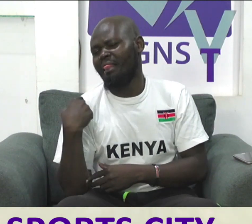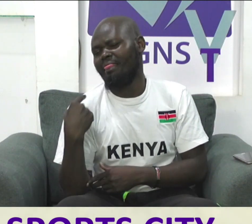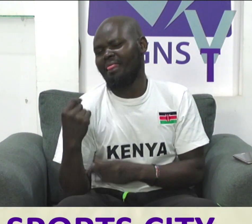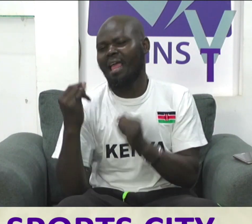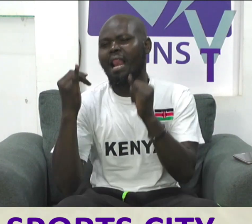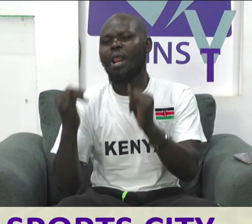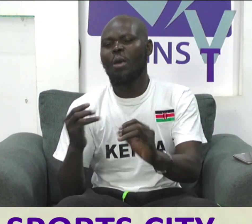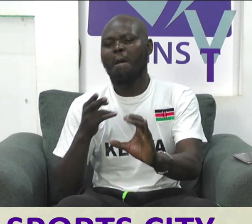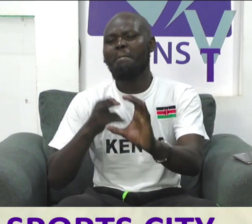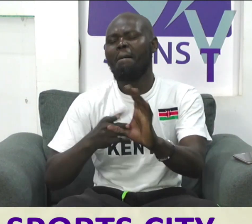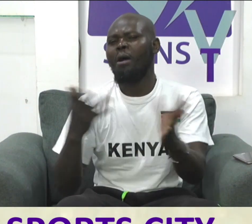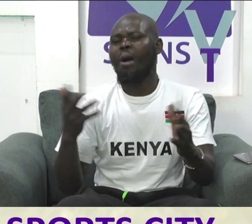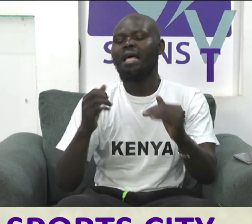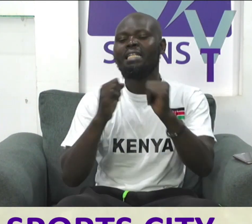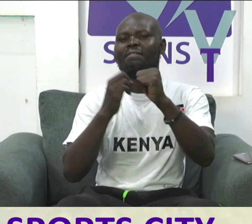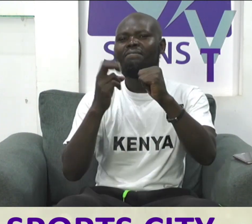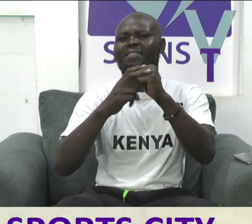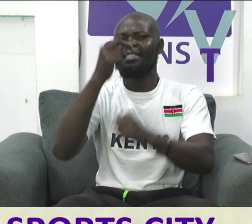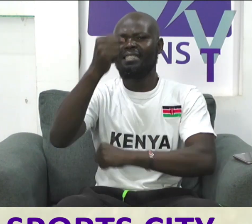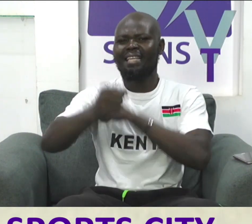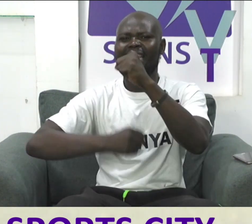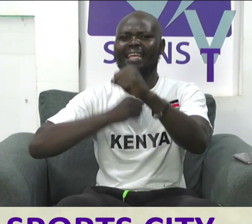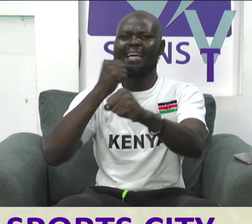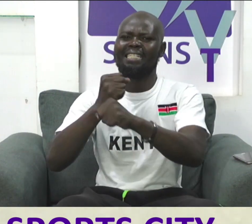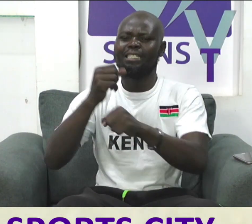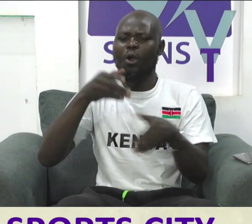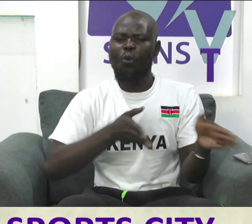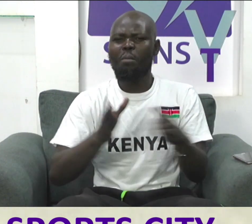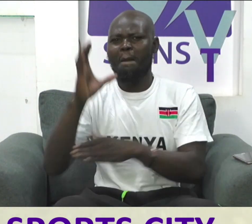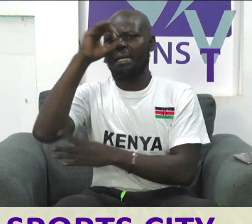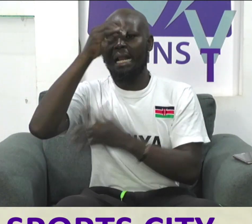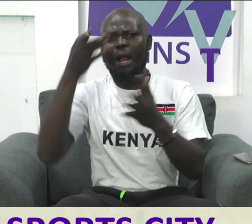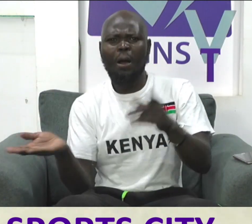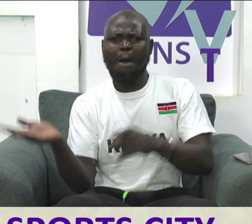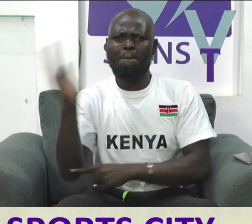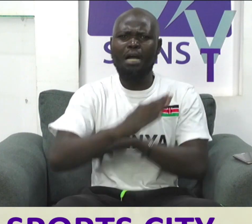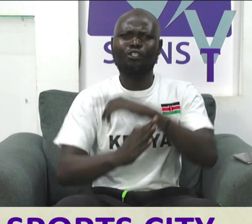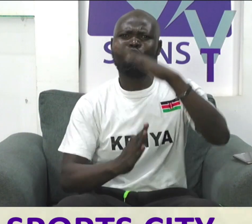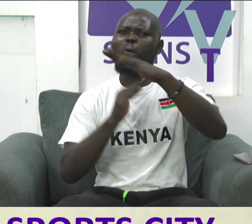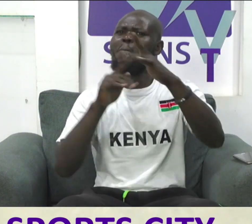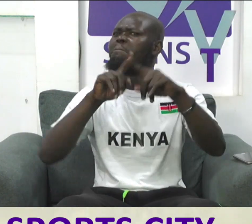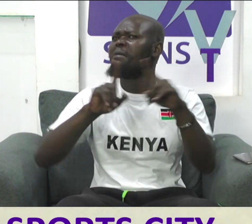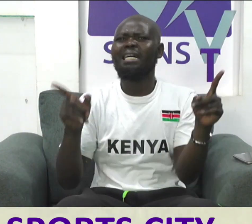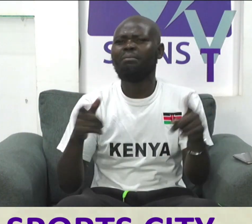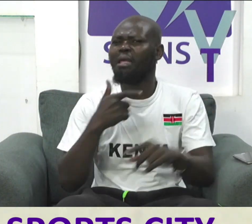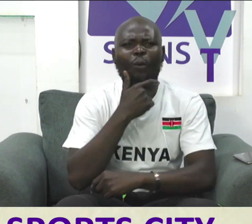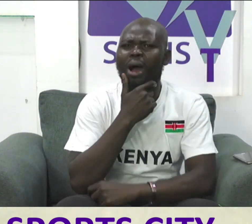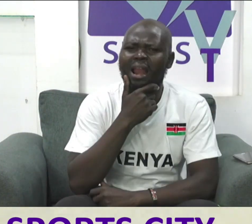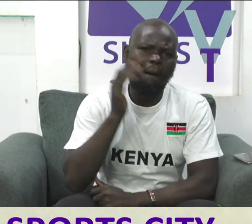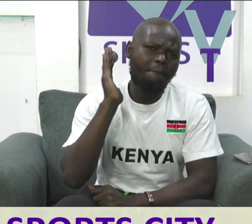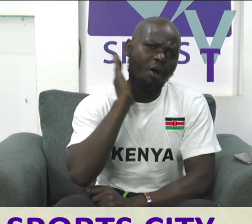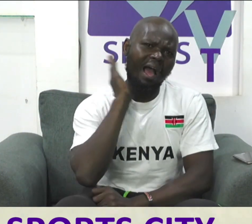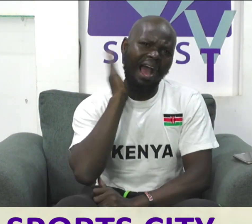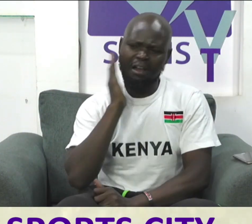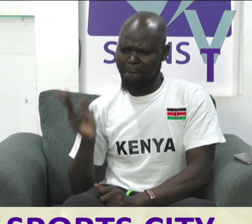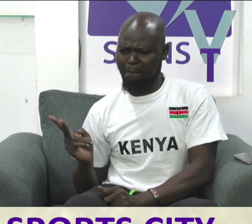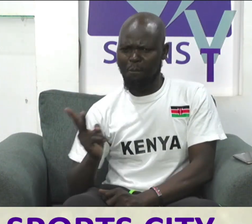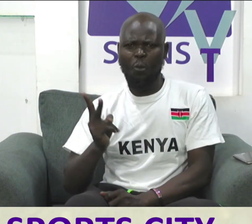for Shabana, they've joined the KPL in recent times,